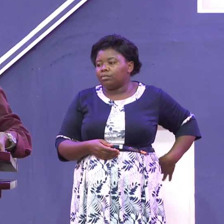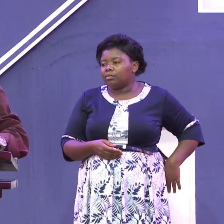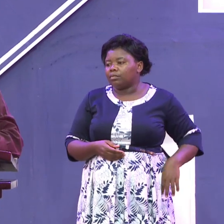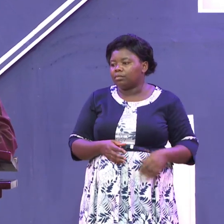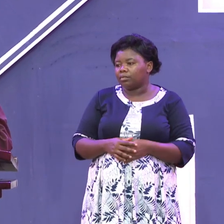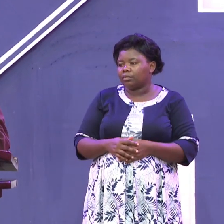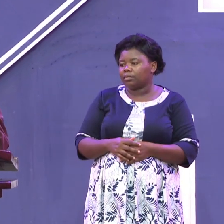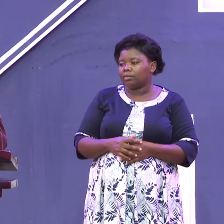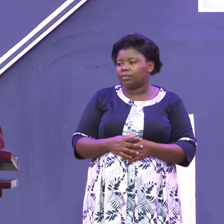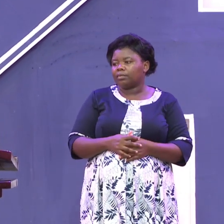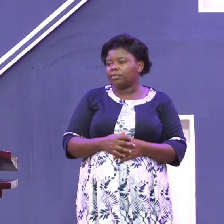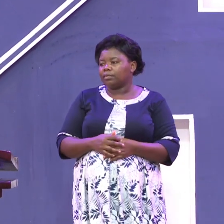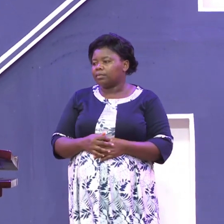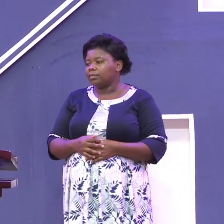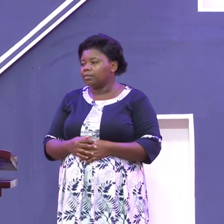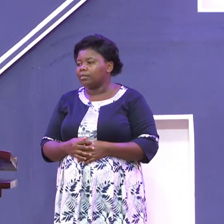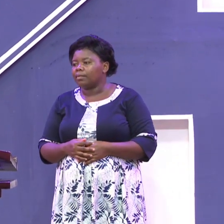them.